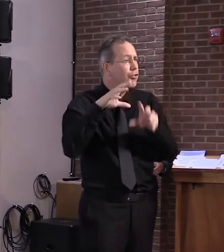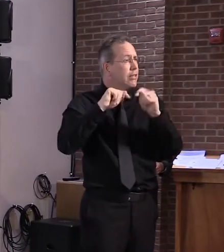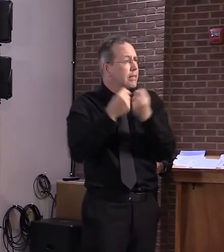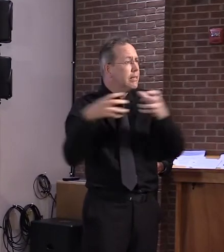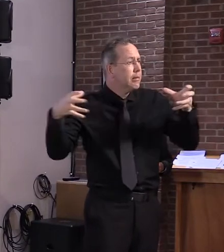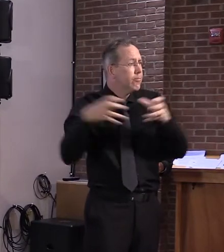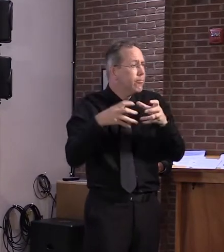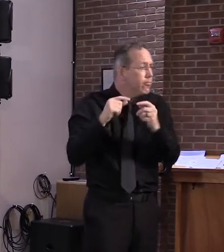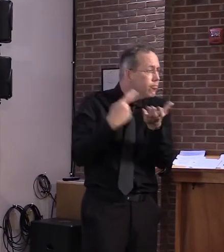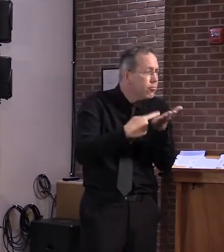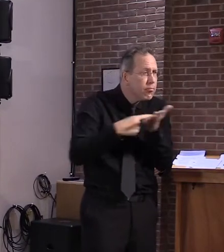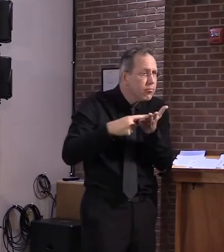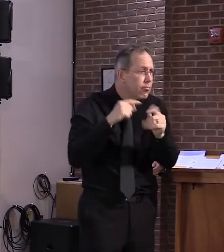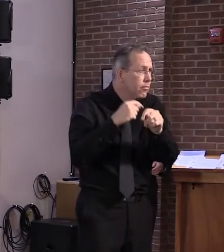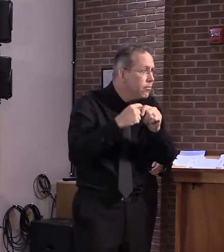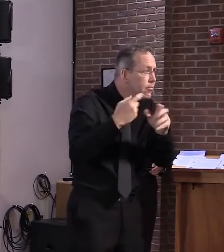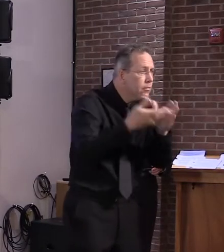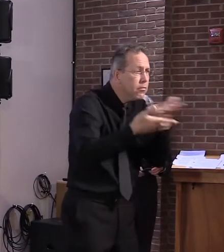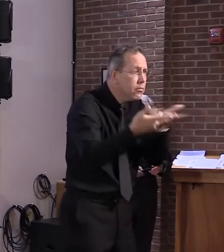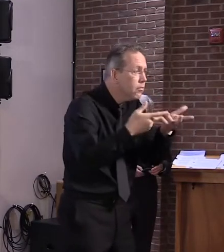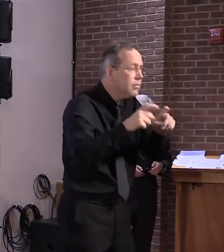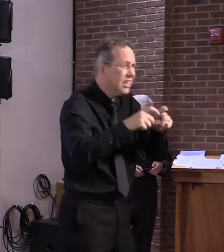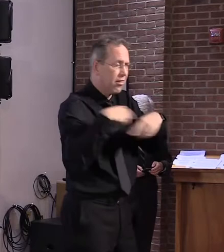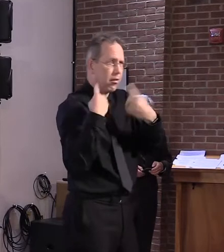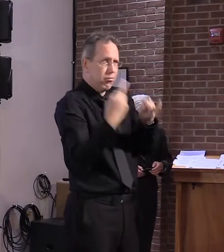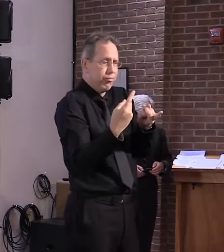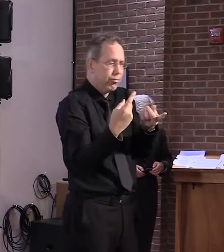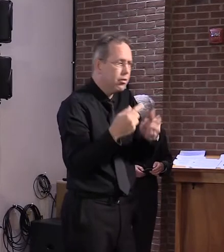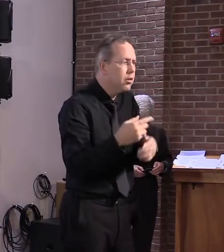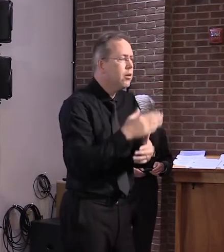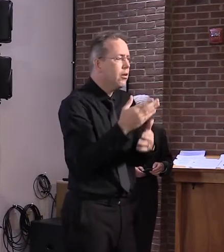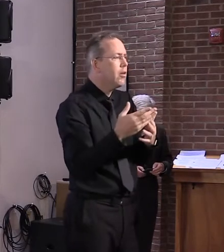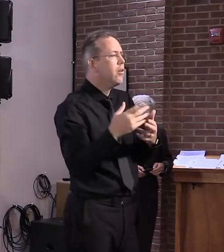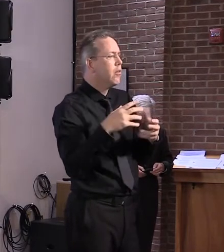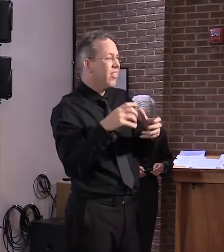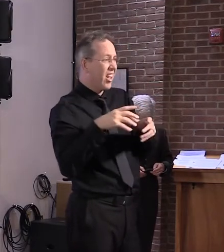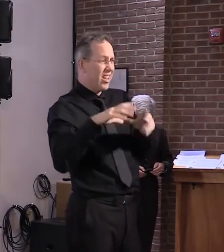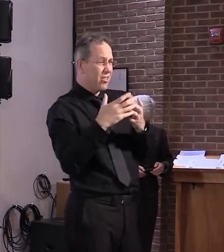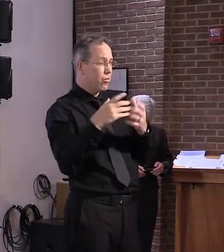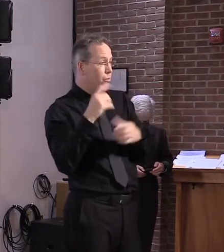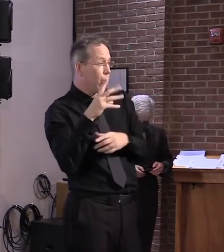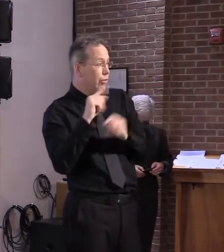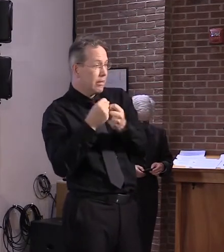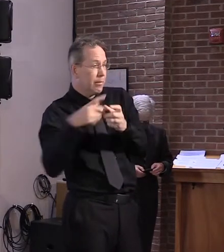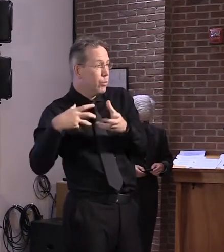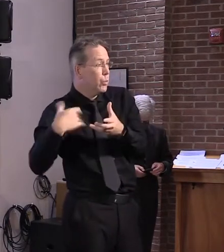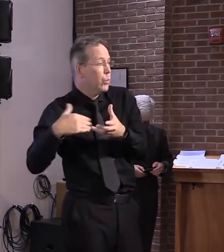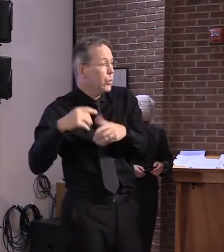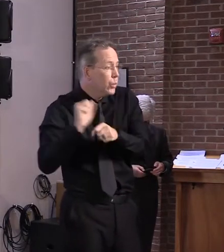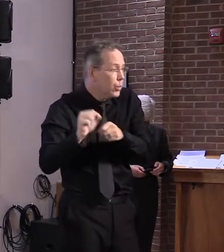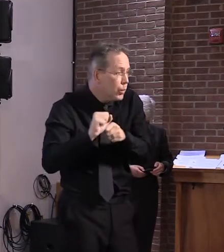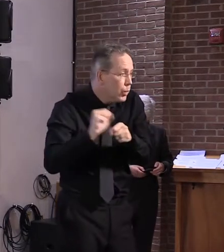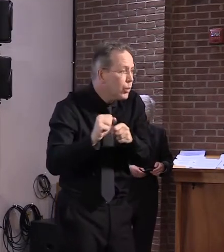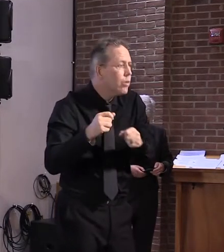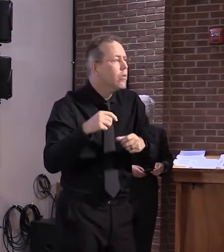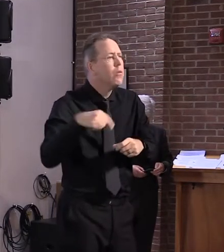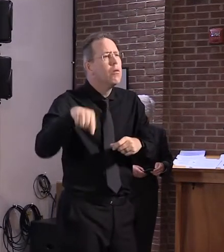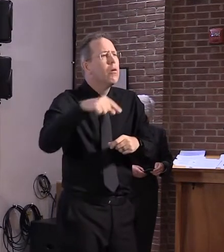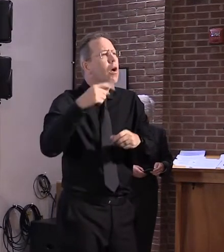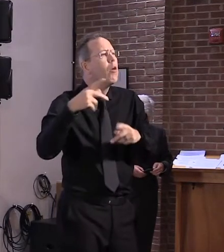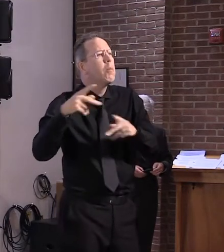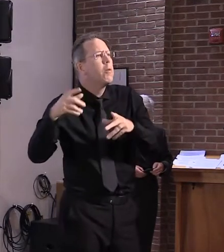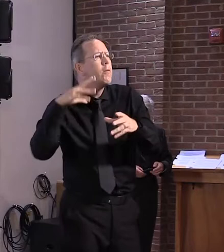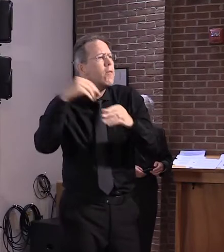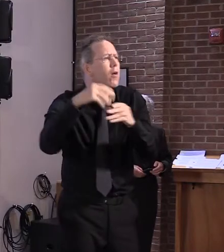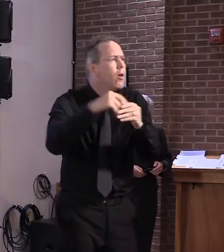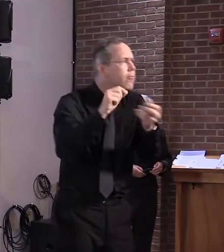operations system. This entails a team of over 100 and the extended team of several hundred. So I